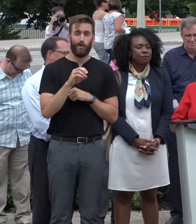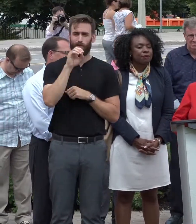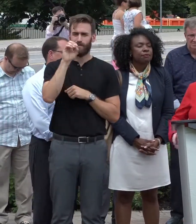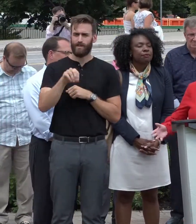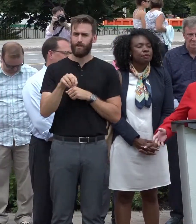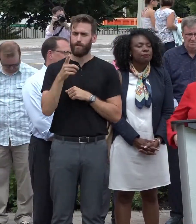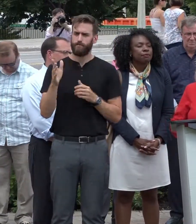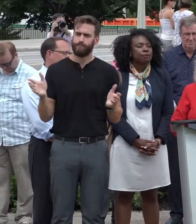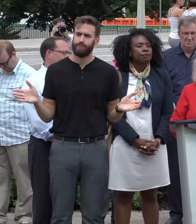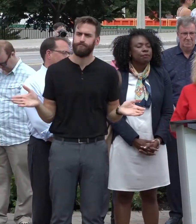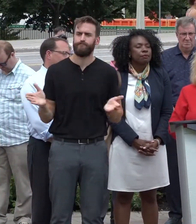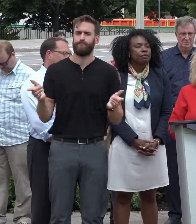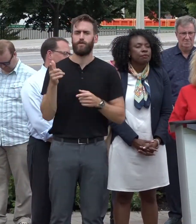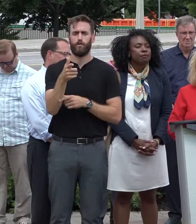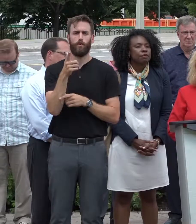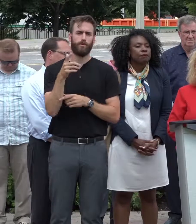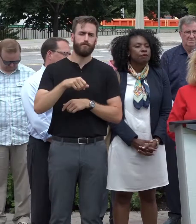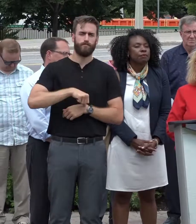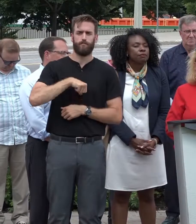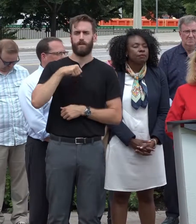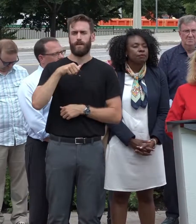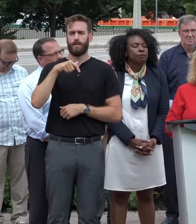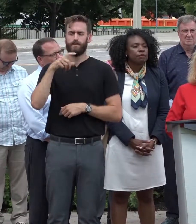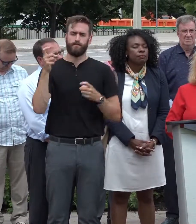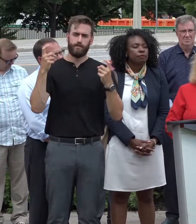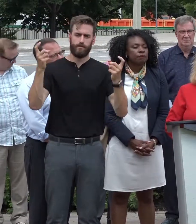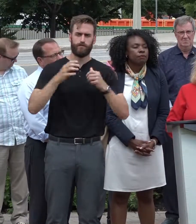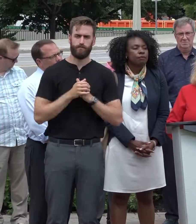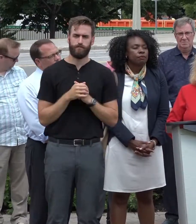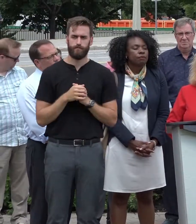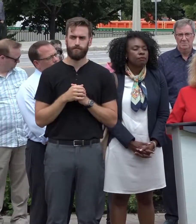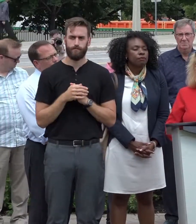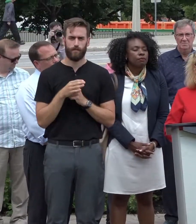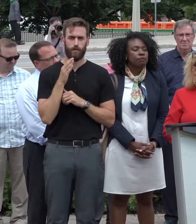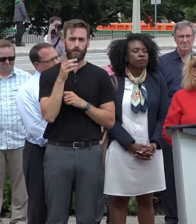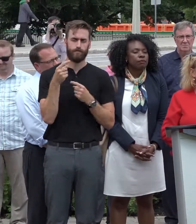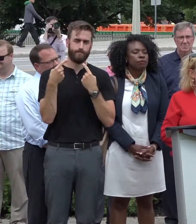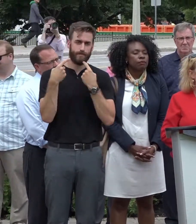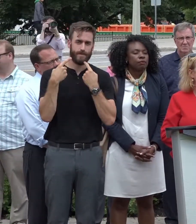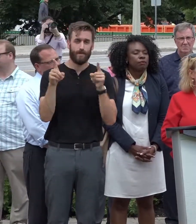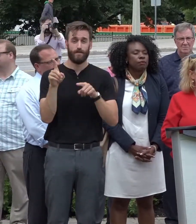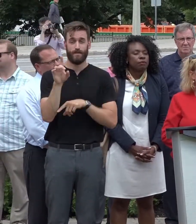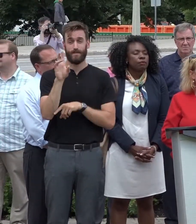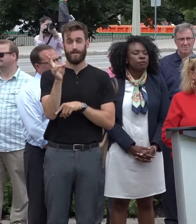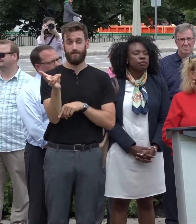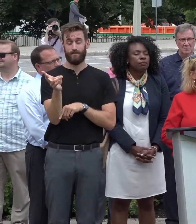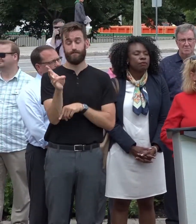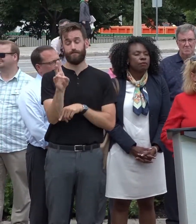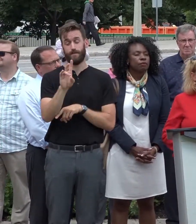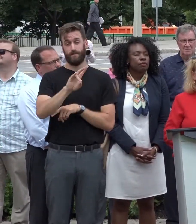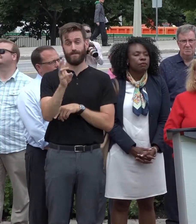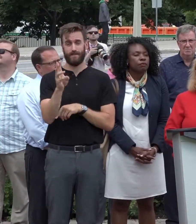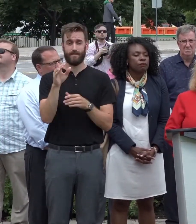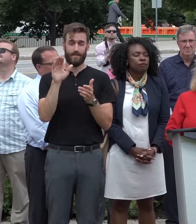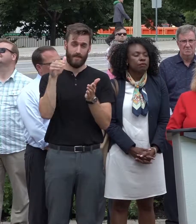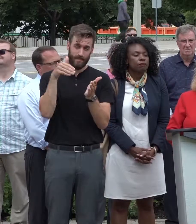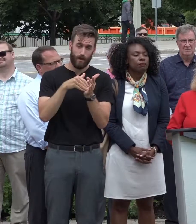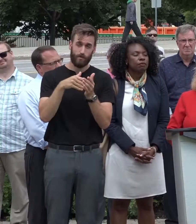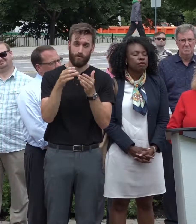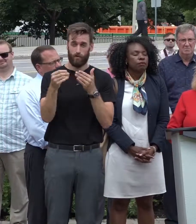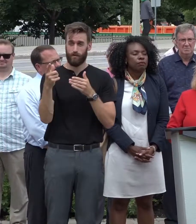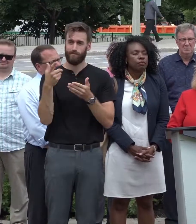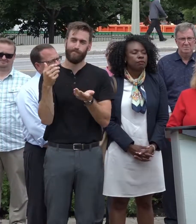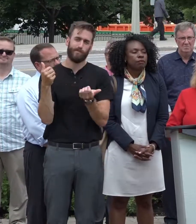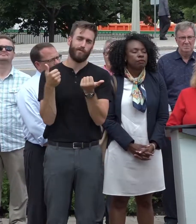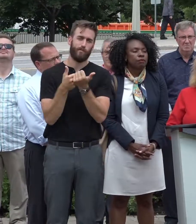this Pride Festival. We will be announcing $76,000 to support the festivities of this week,